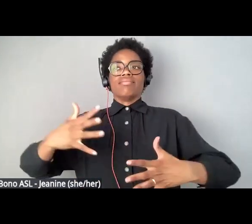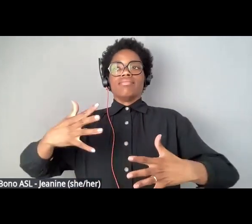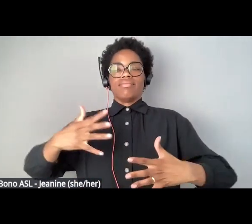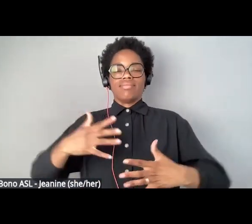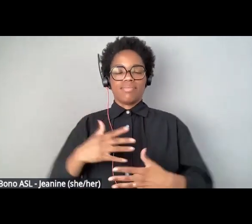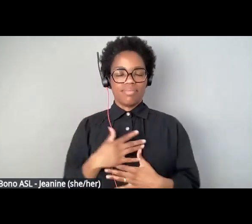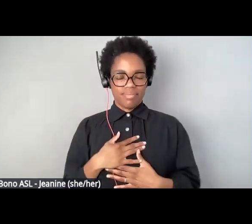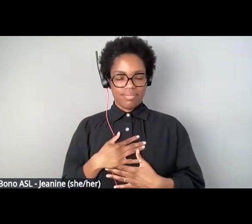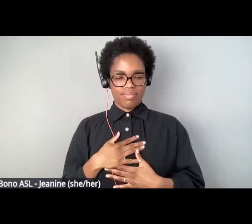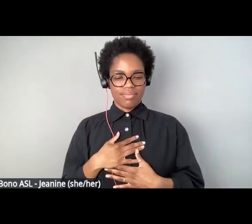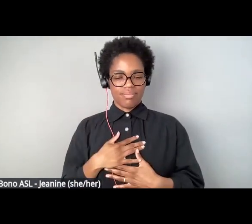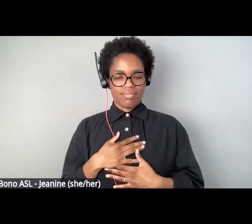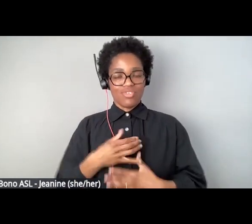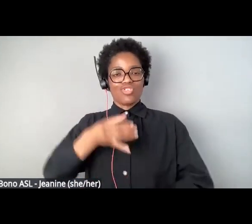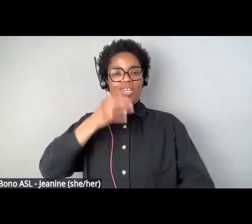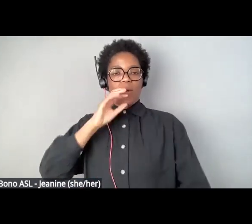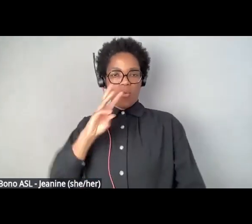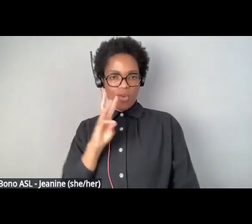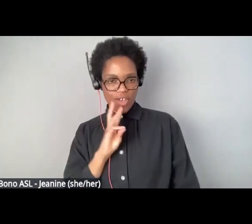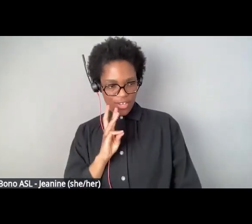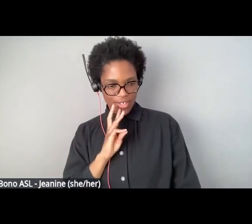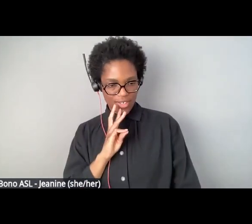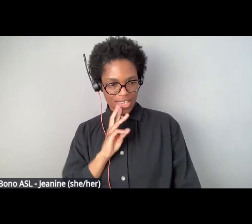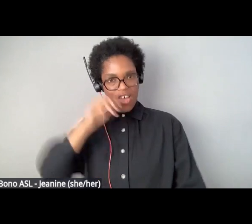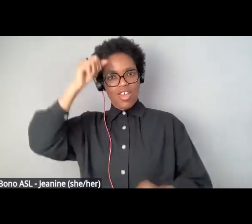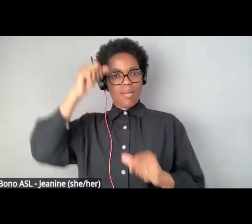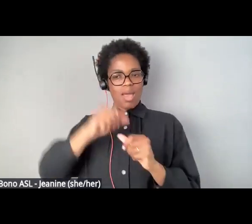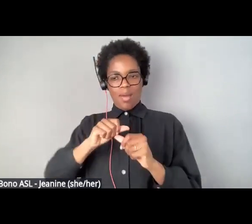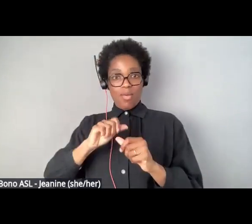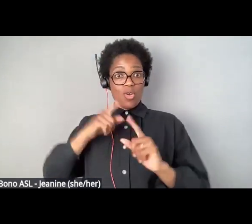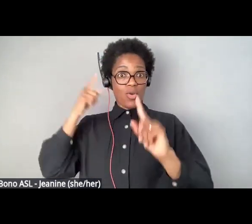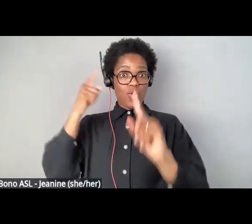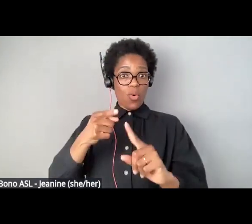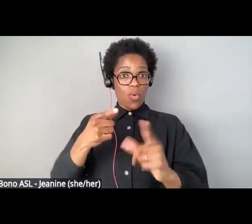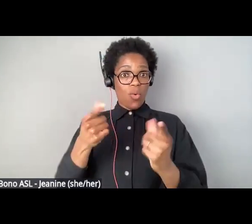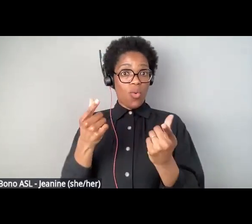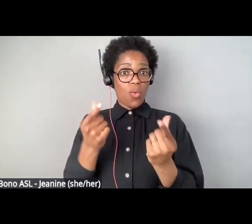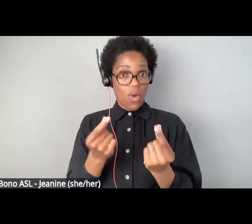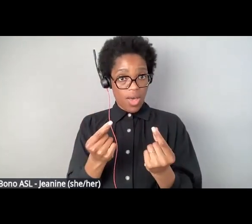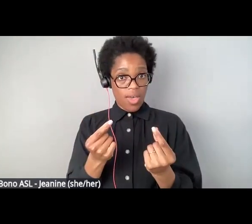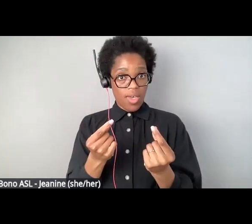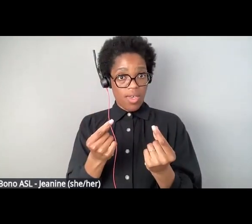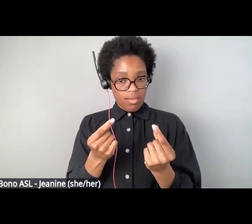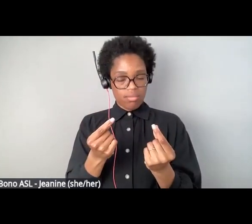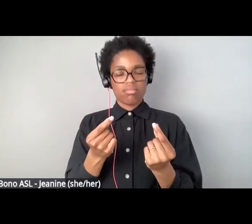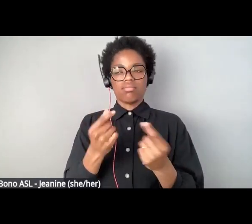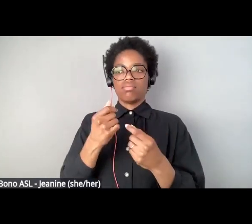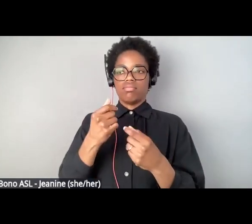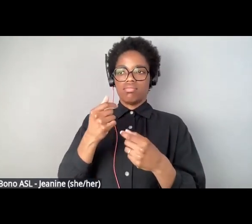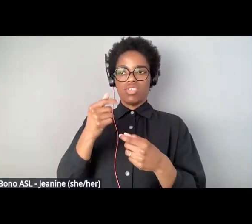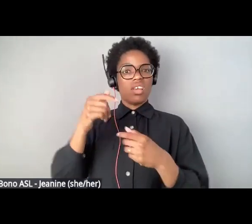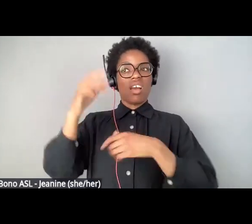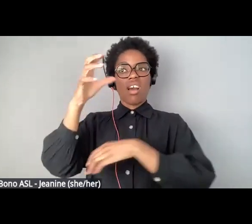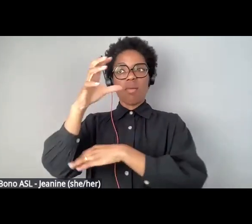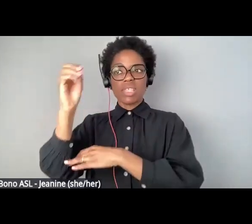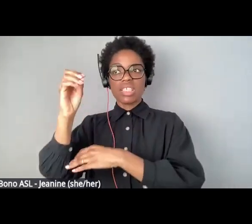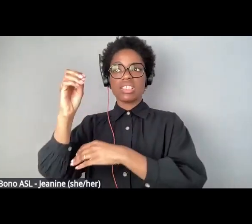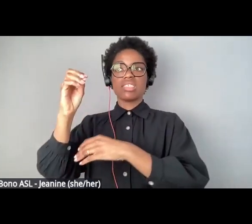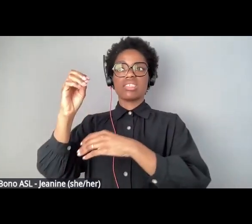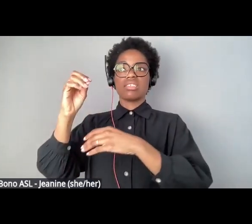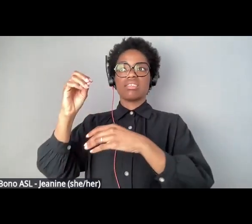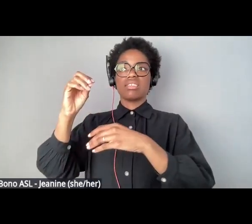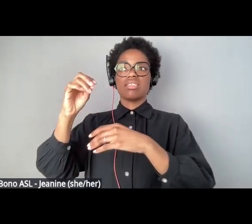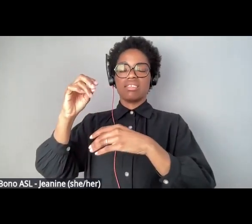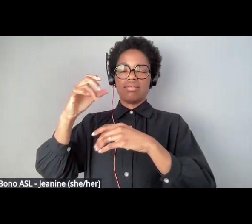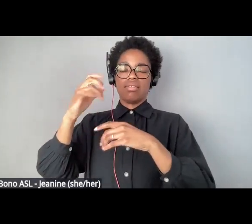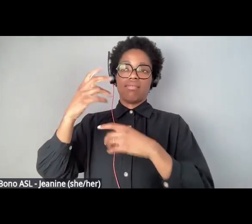create friction, to make it harder for those internet corporations to get at us. We're not about